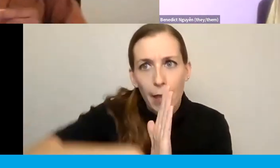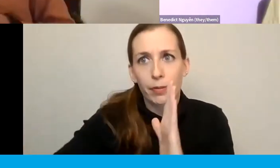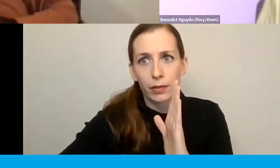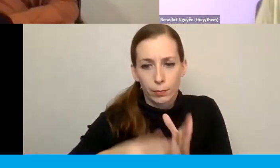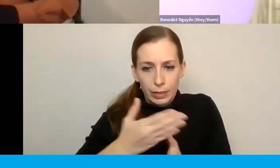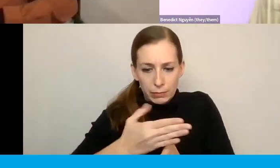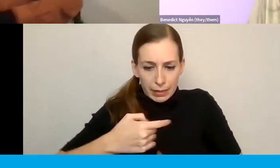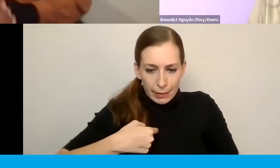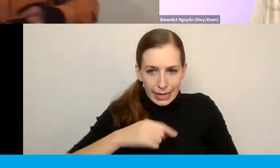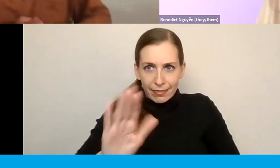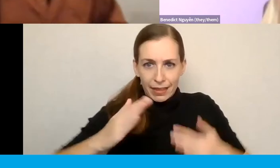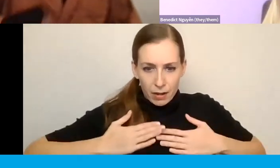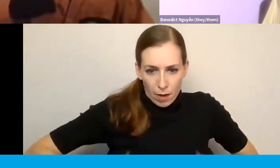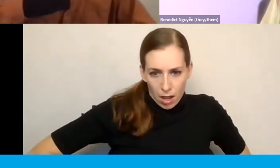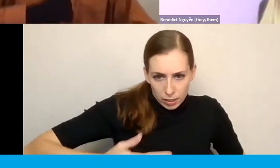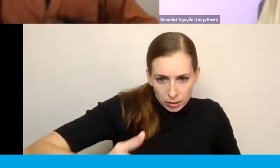Both. I felt that.